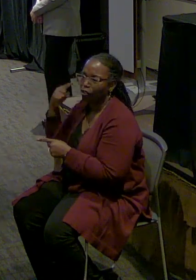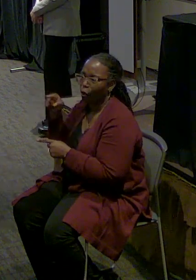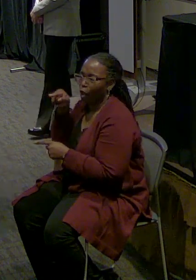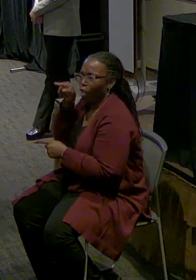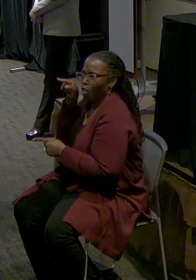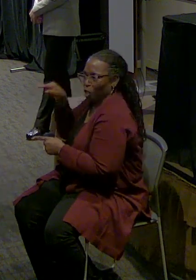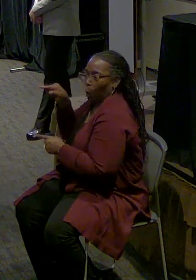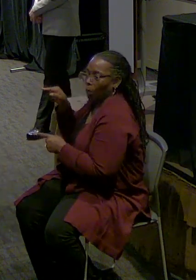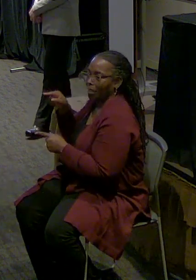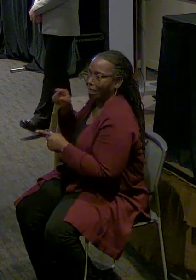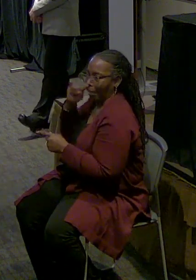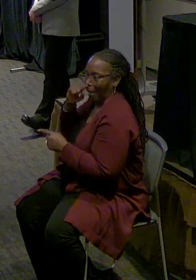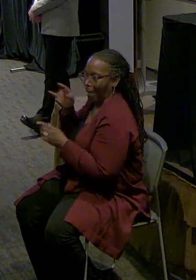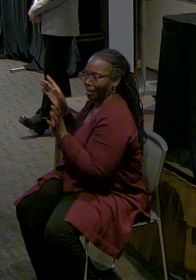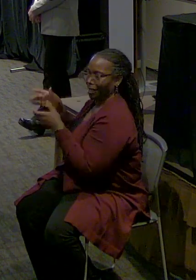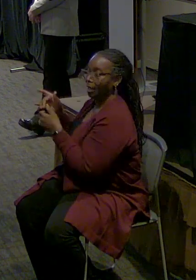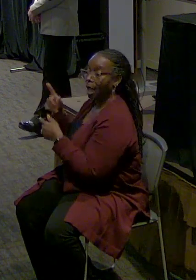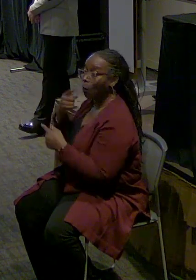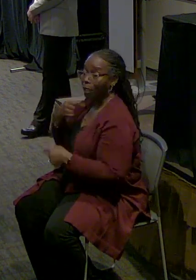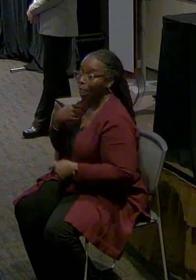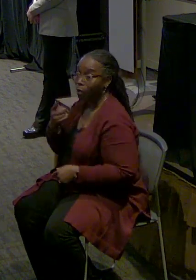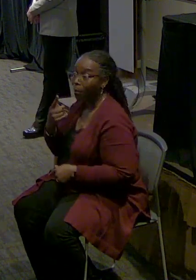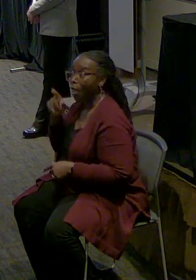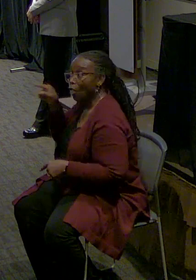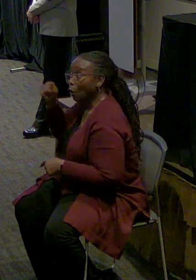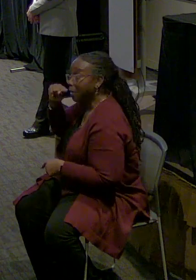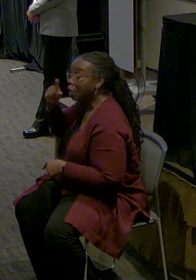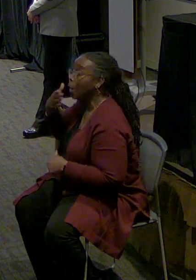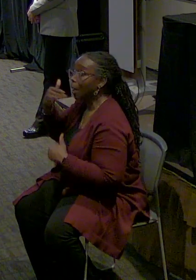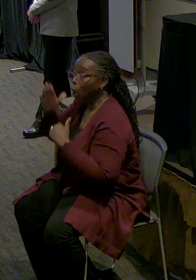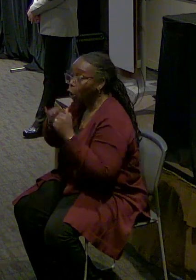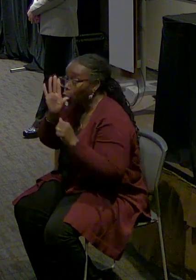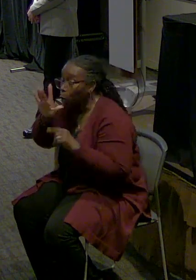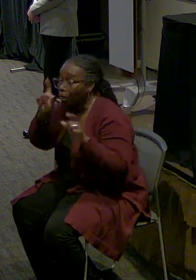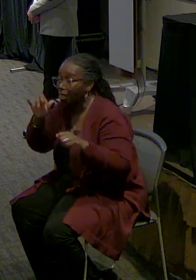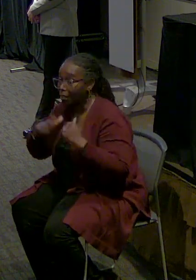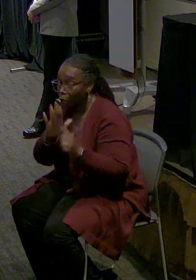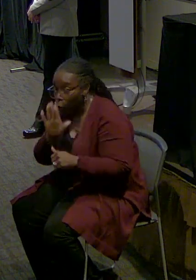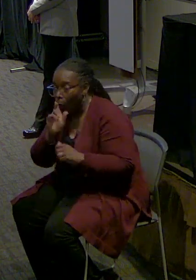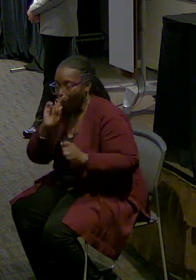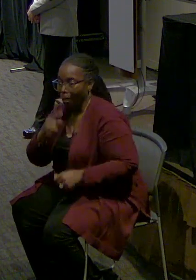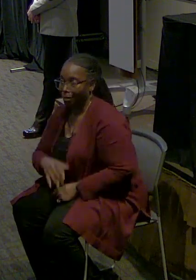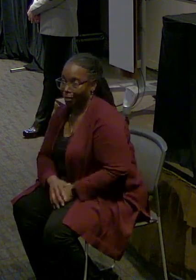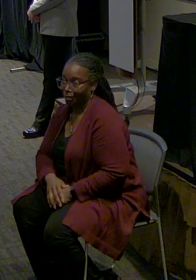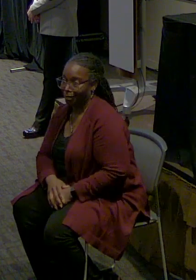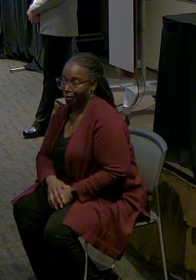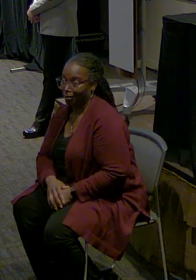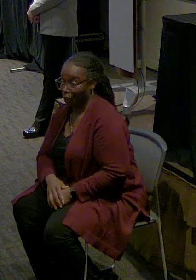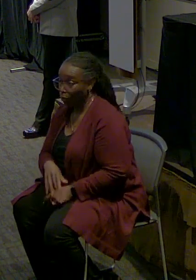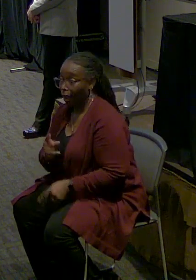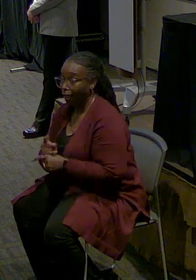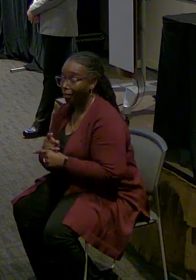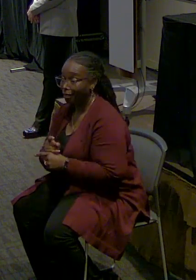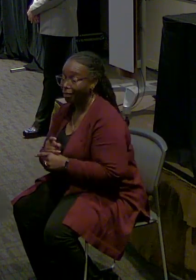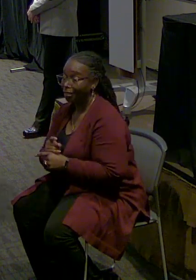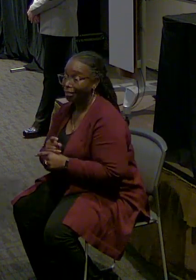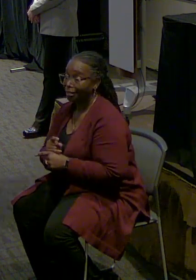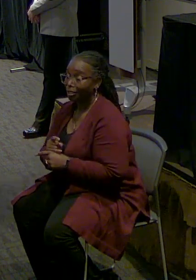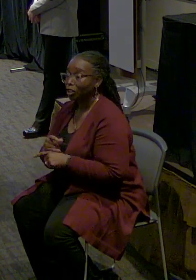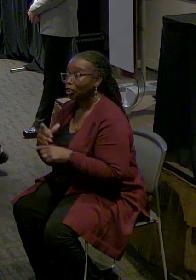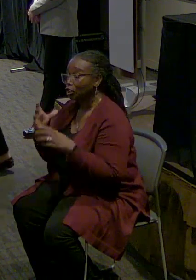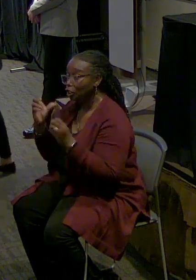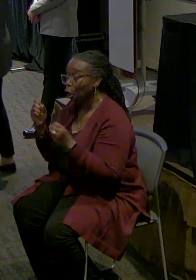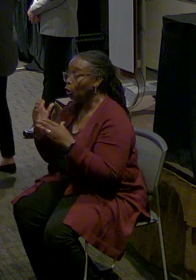those kids. Well, let me tell you something. Those kids are doing better on your test than your kids, right?